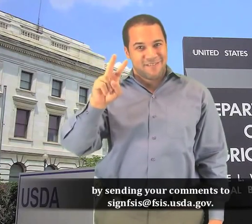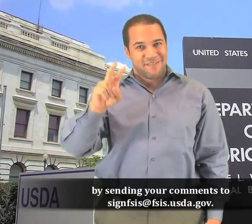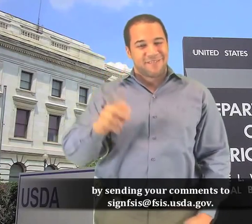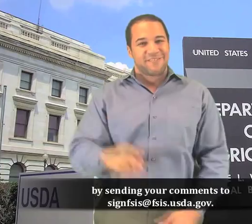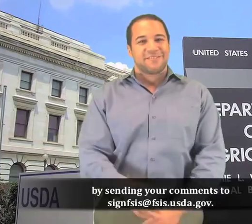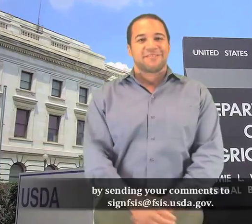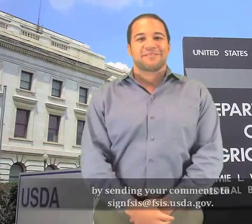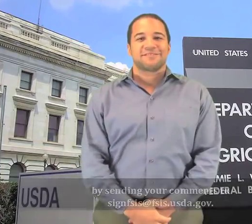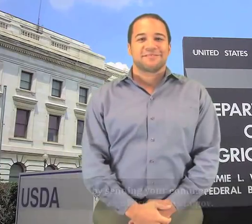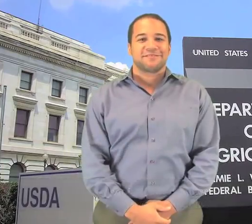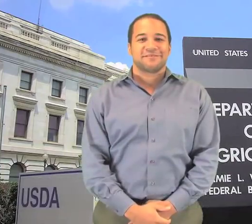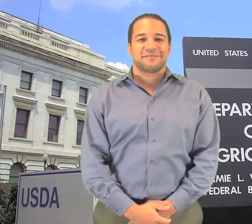.gov.